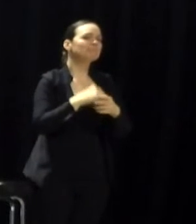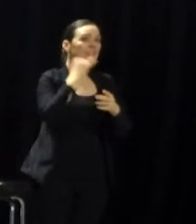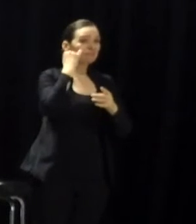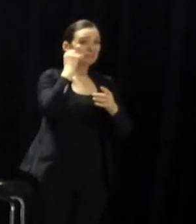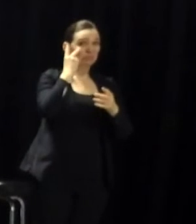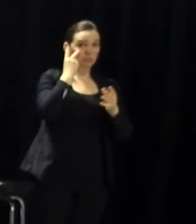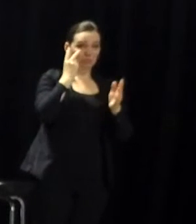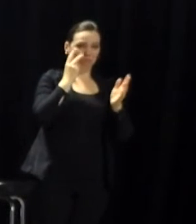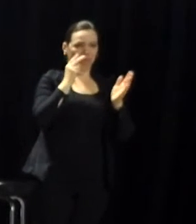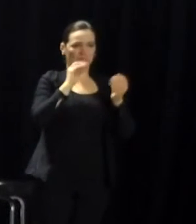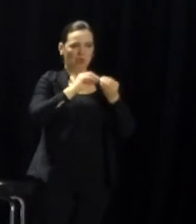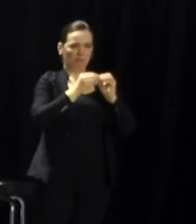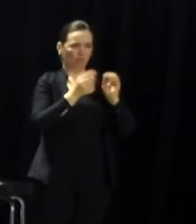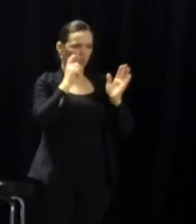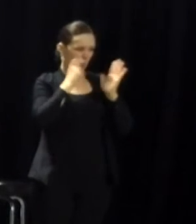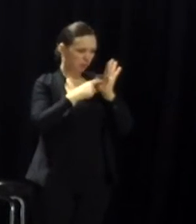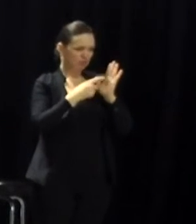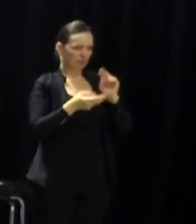on them. We're the ones